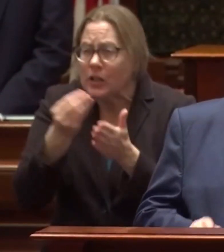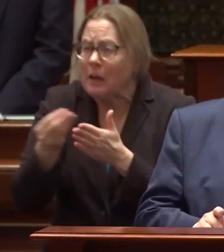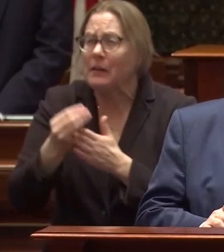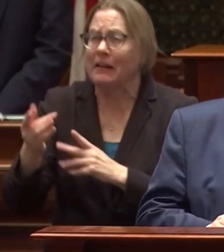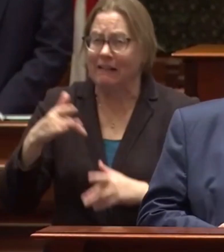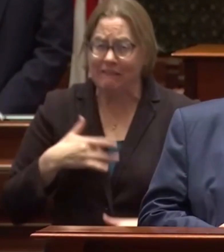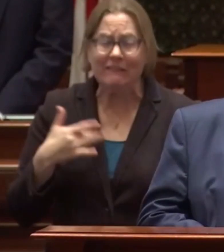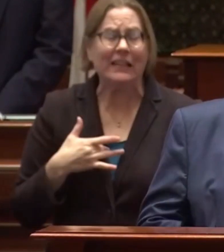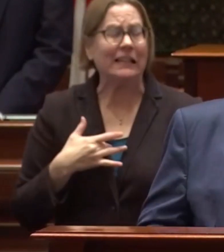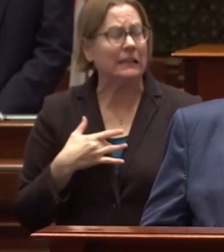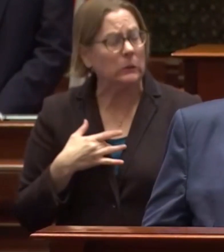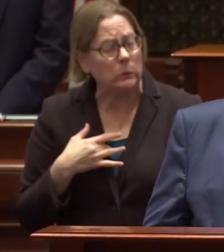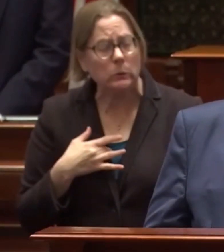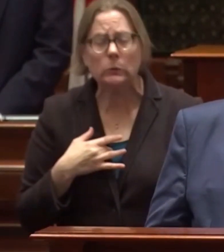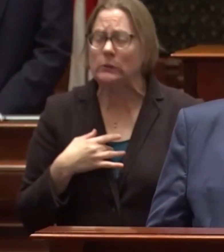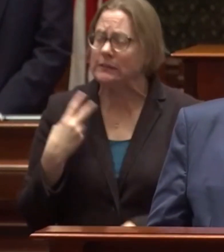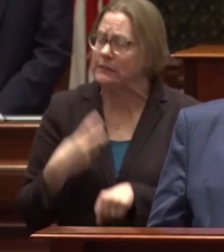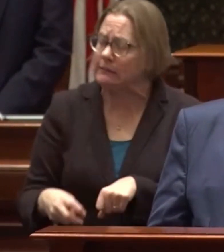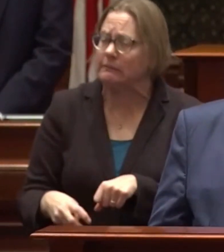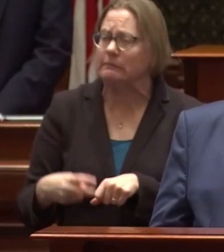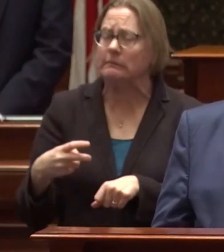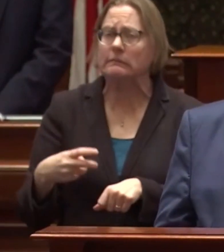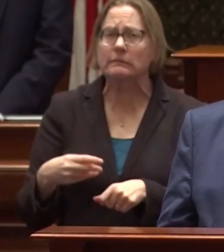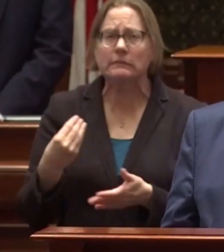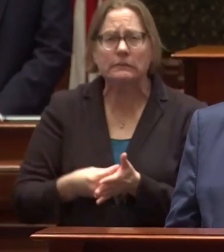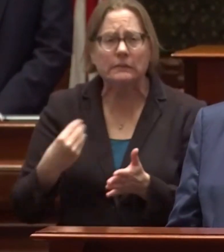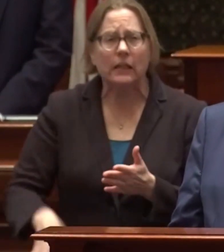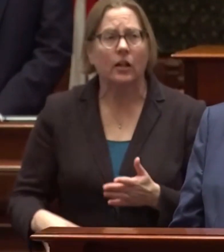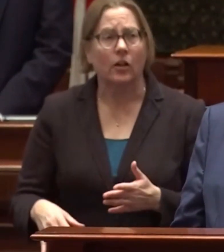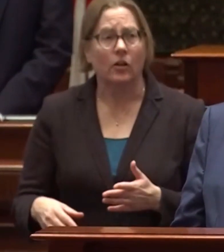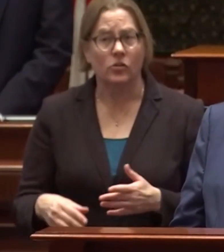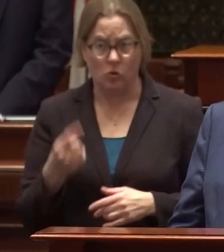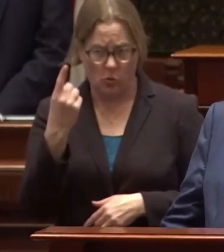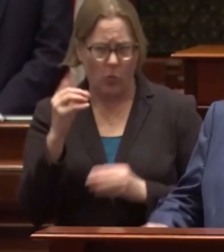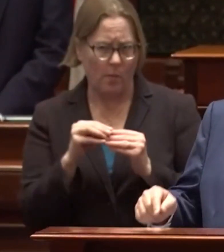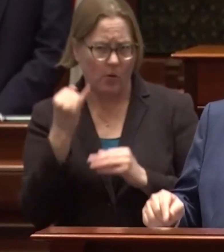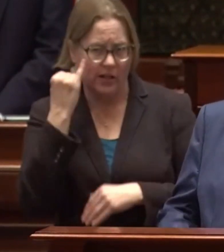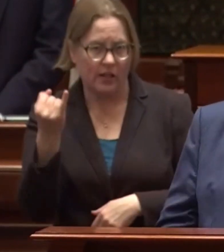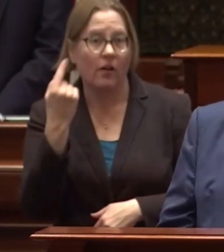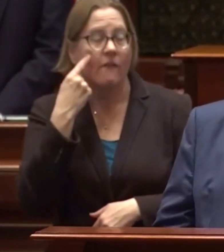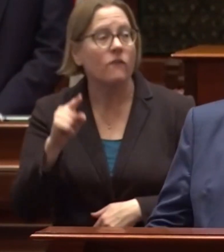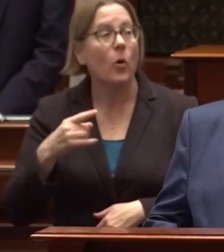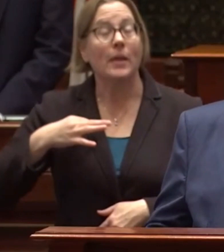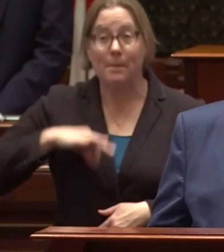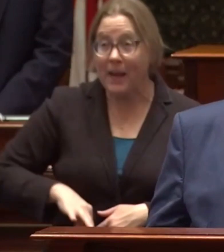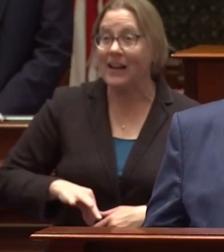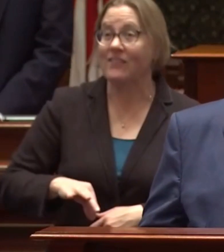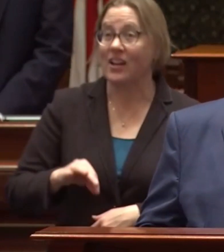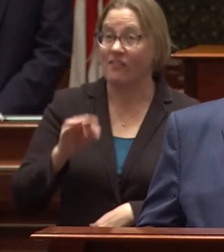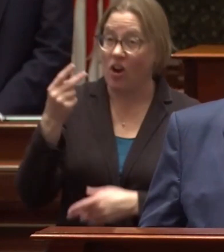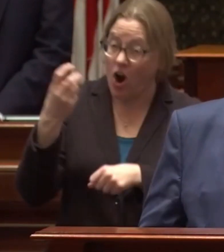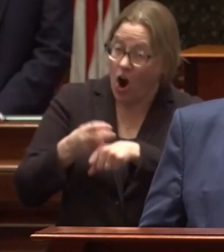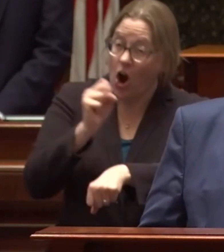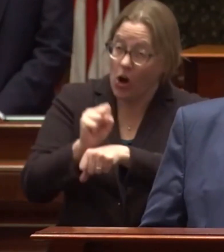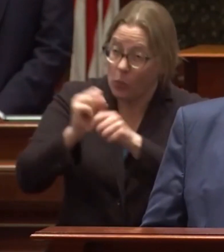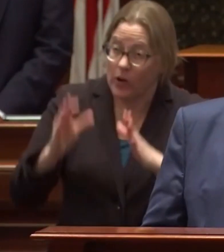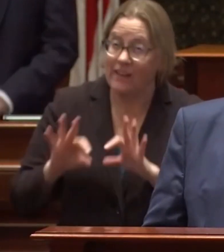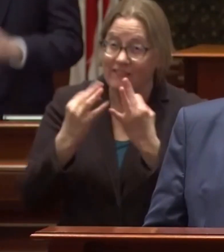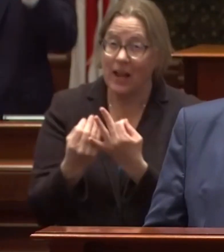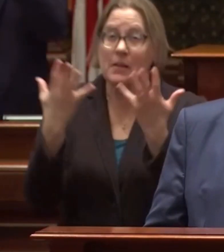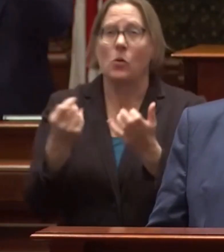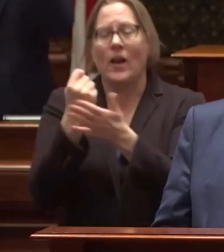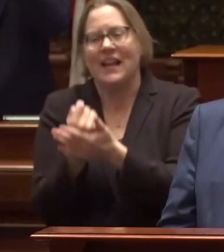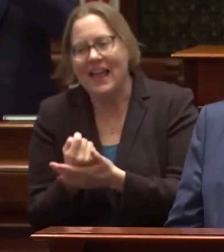So there's one more thing that we ought to do. For the good of our state's working families, let's permanently eliminate the grocery